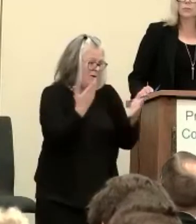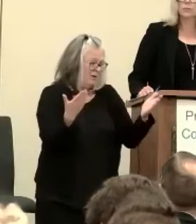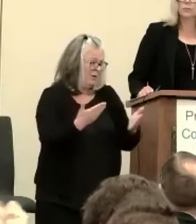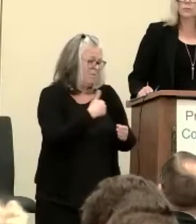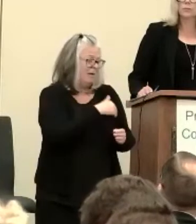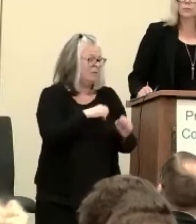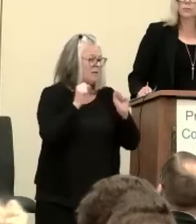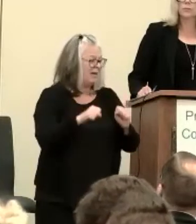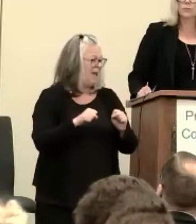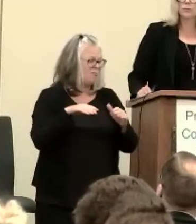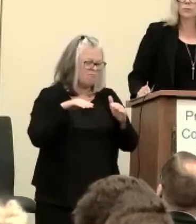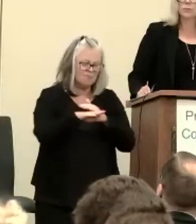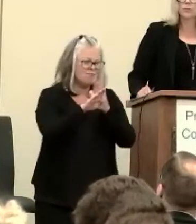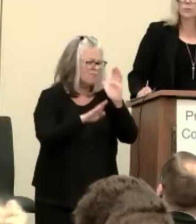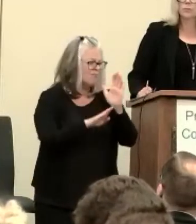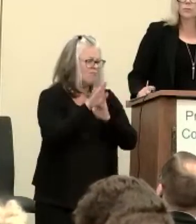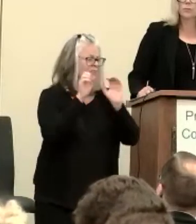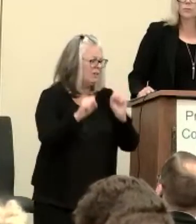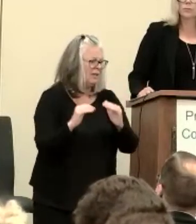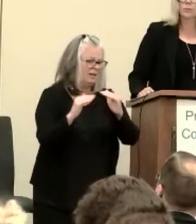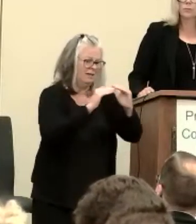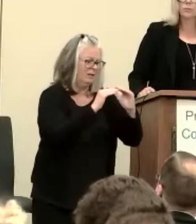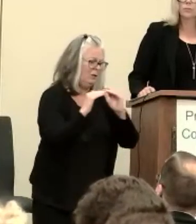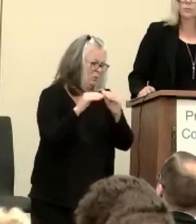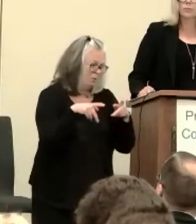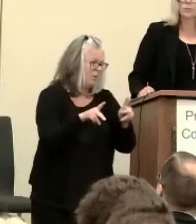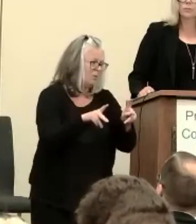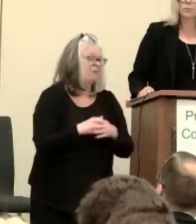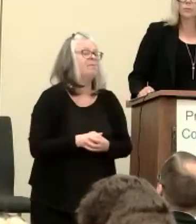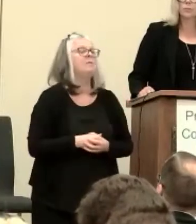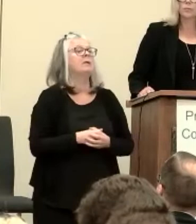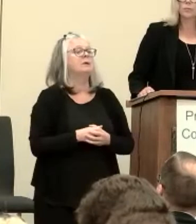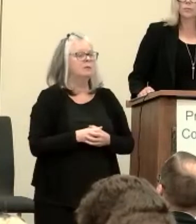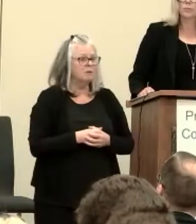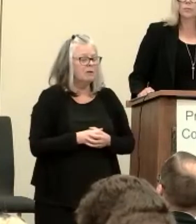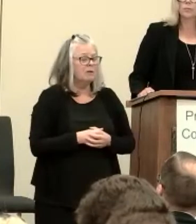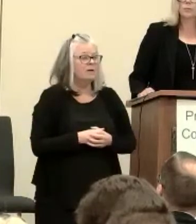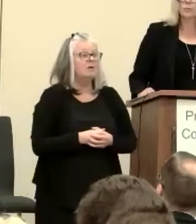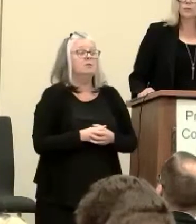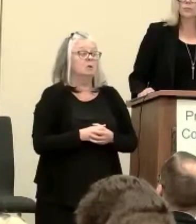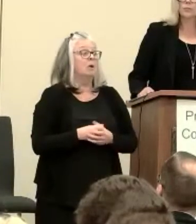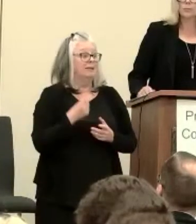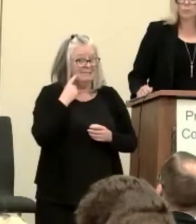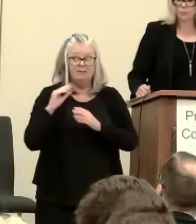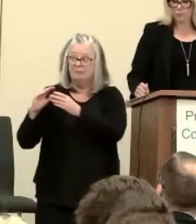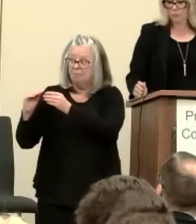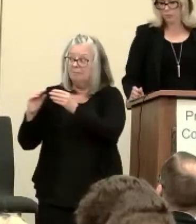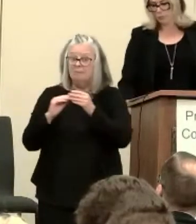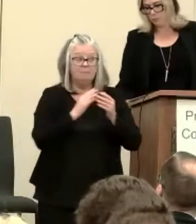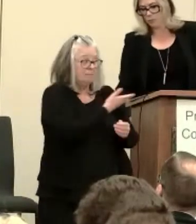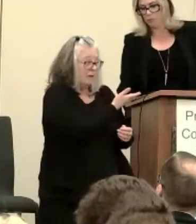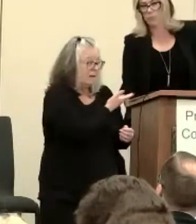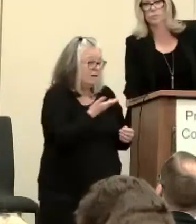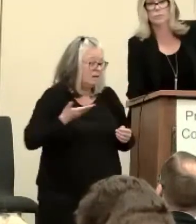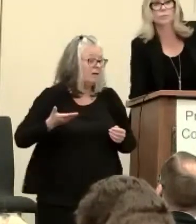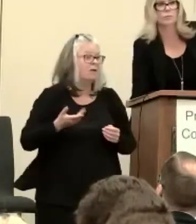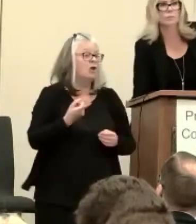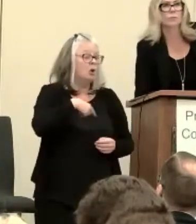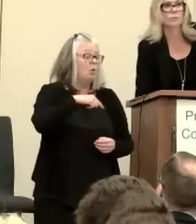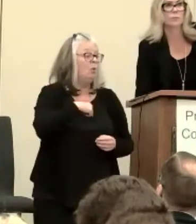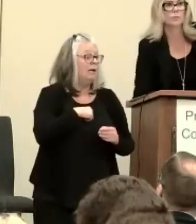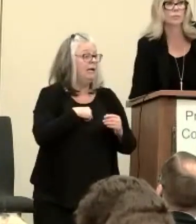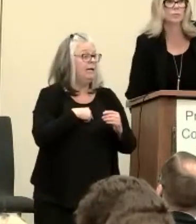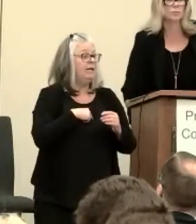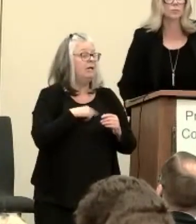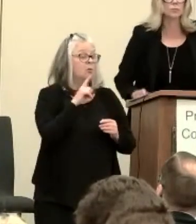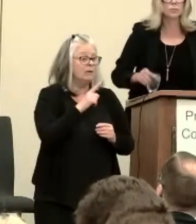can thrive and has equal opportunities. And so, like the folks that we've heard from, we are